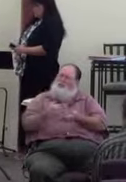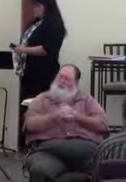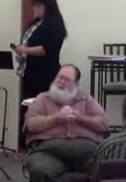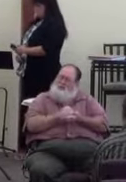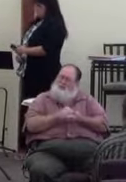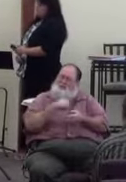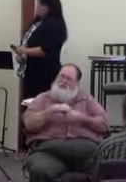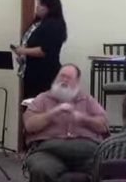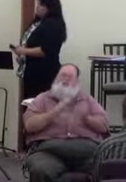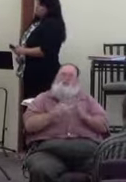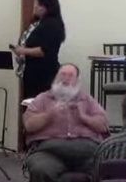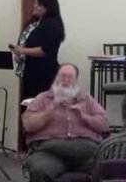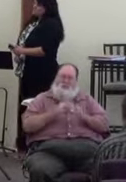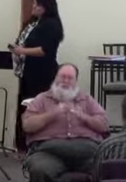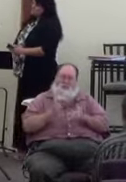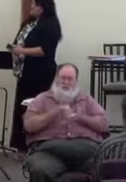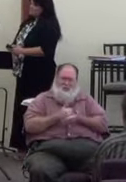Amen.